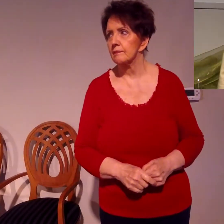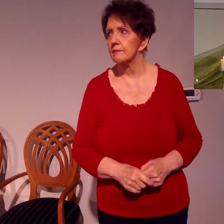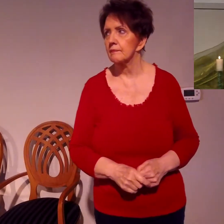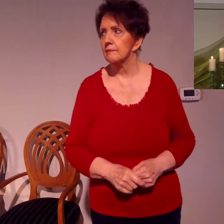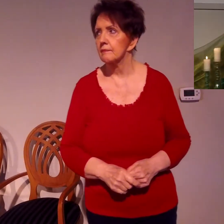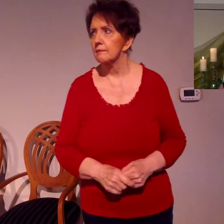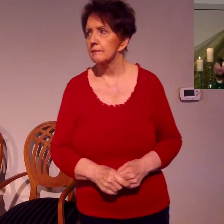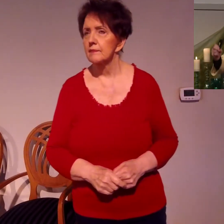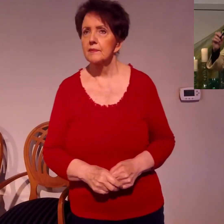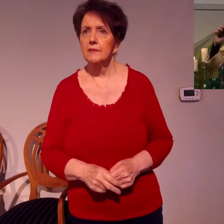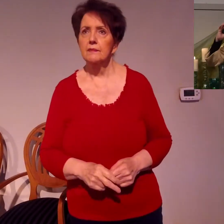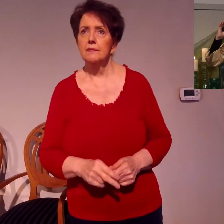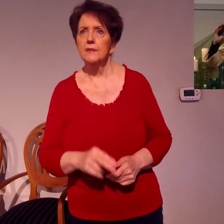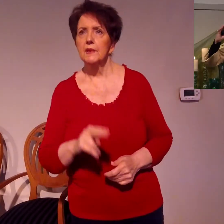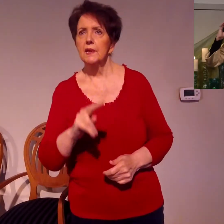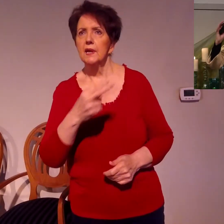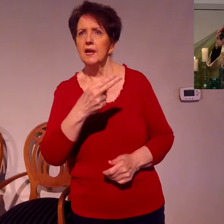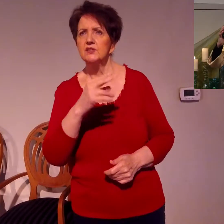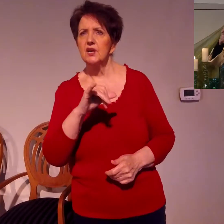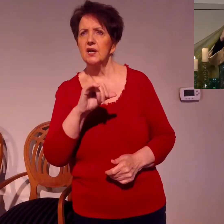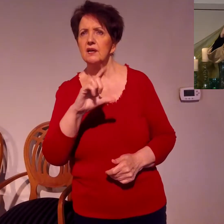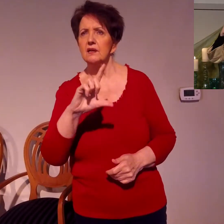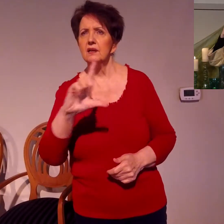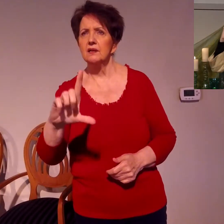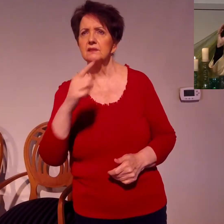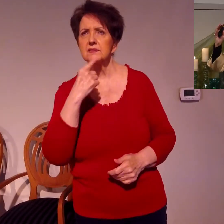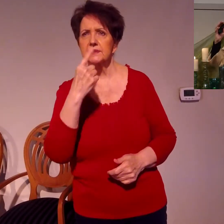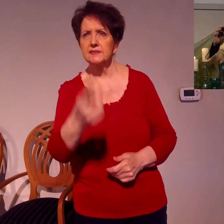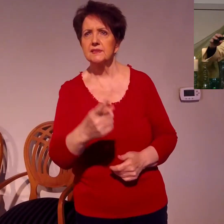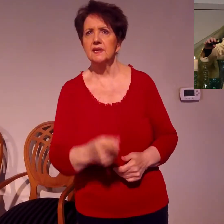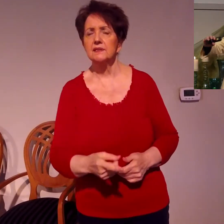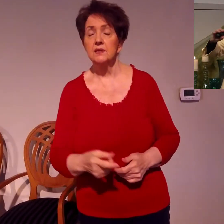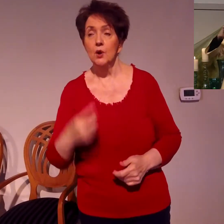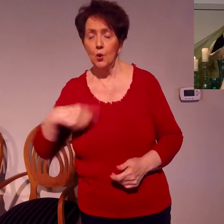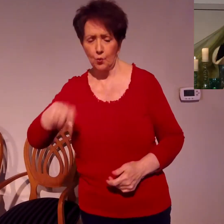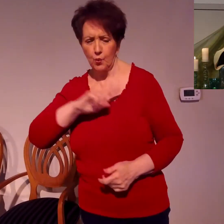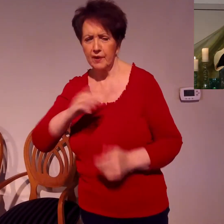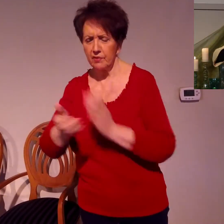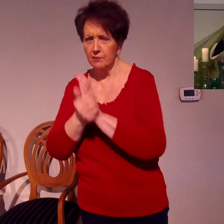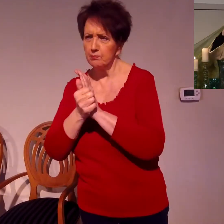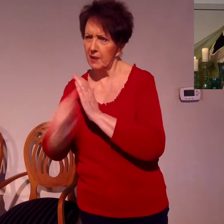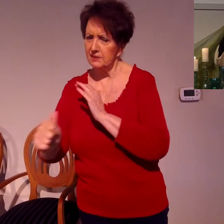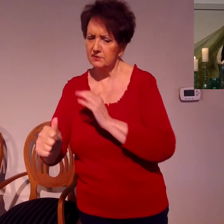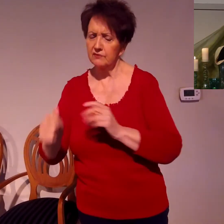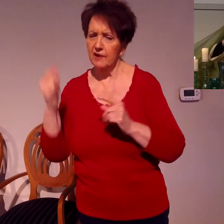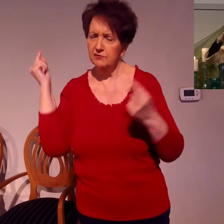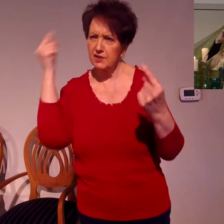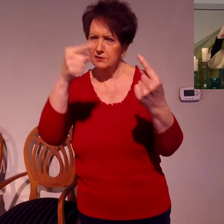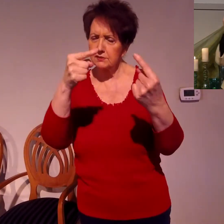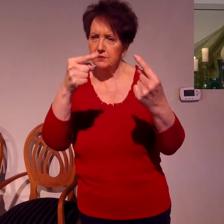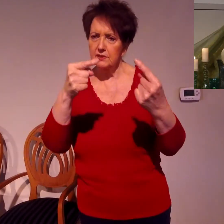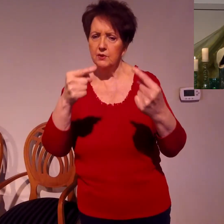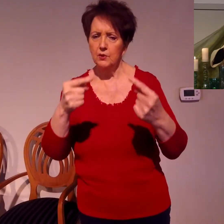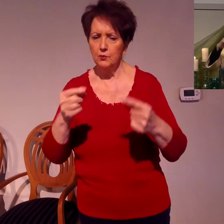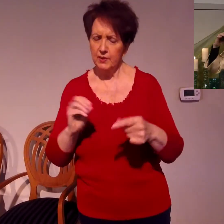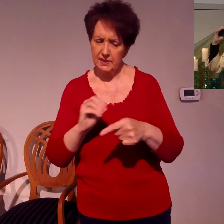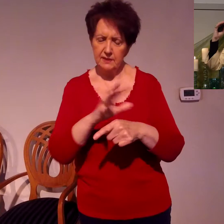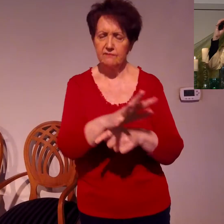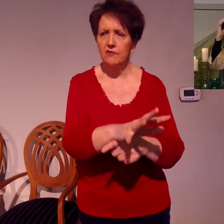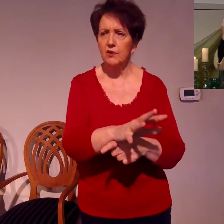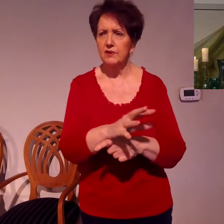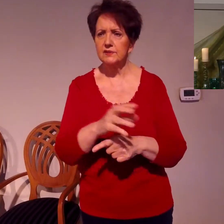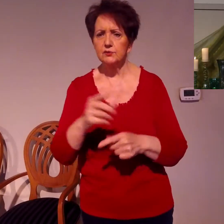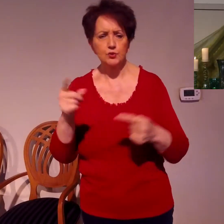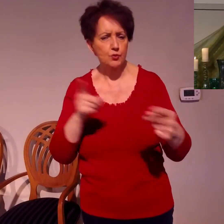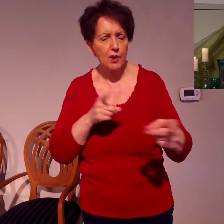And Napoleon Hill says that we are the master of our own destiny, and we can influence, and we can direct it, and we can control it.